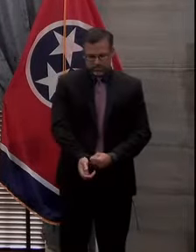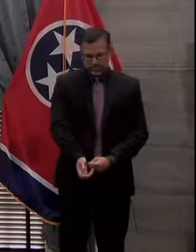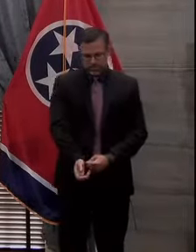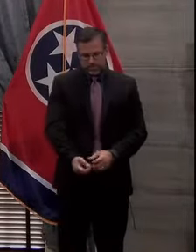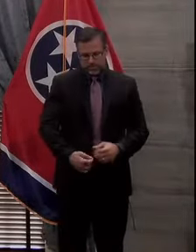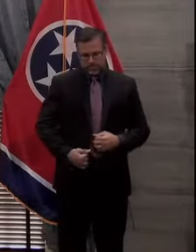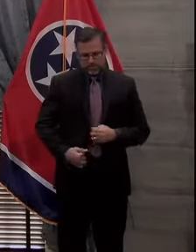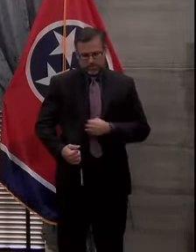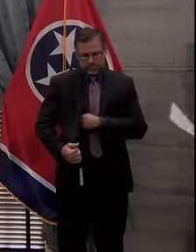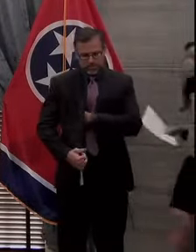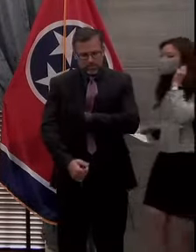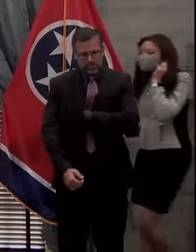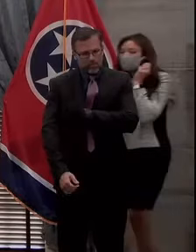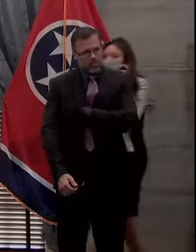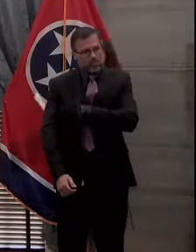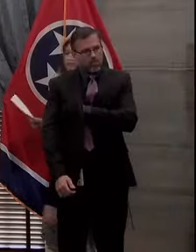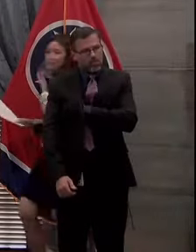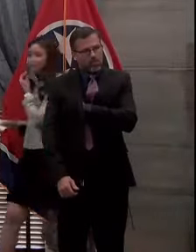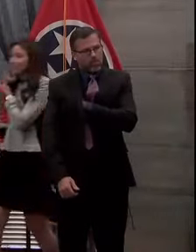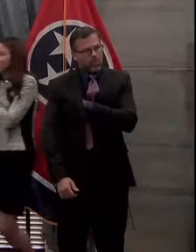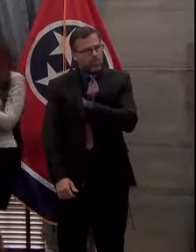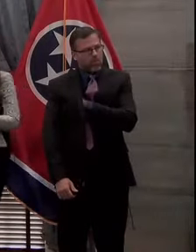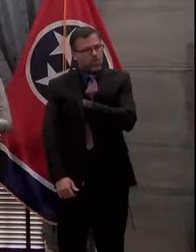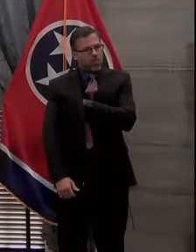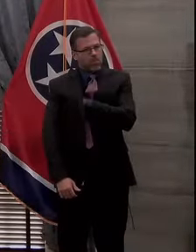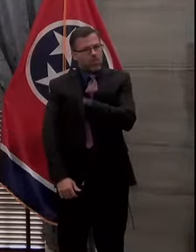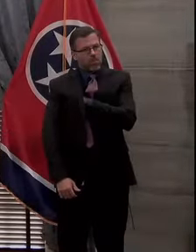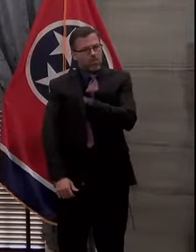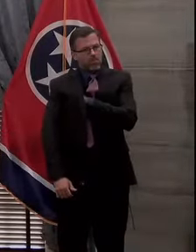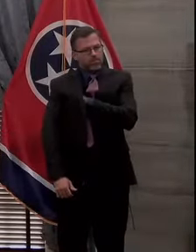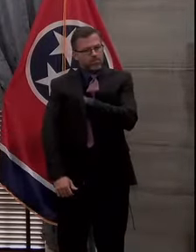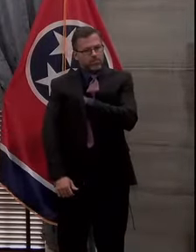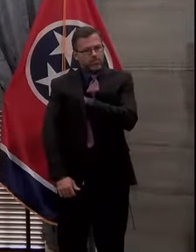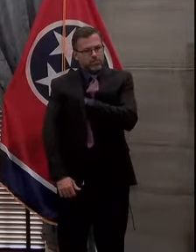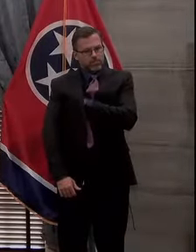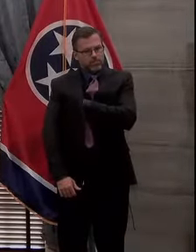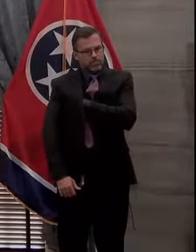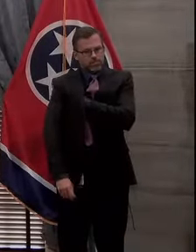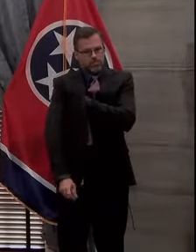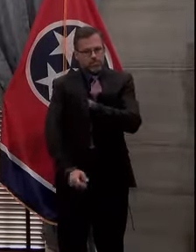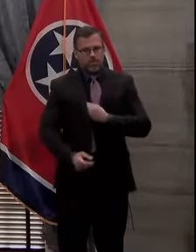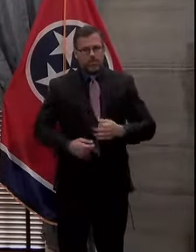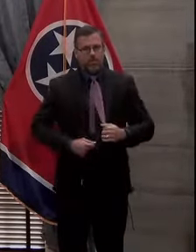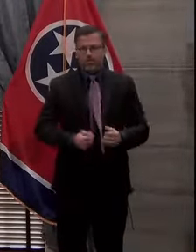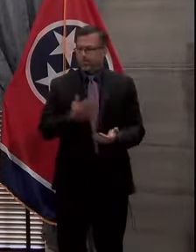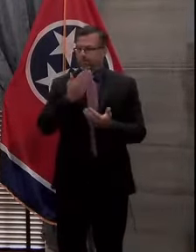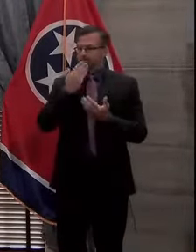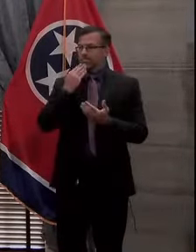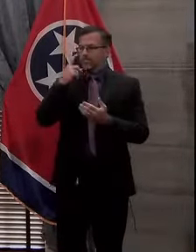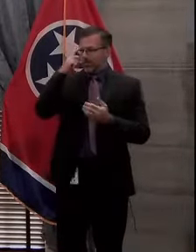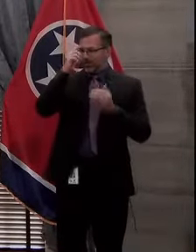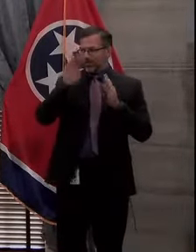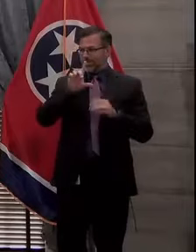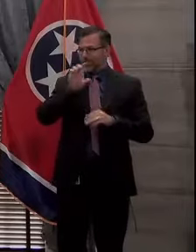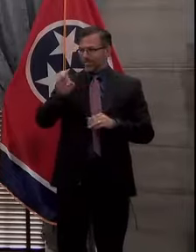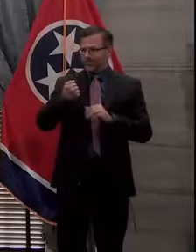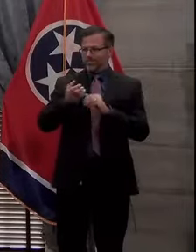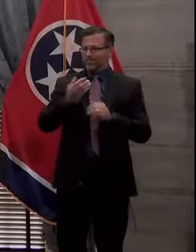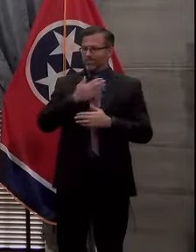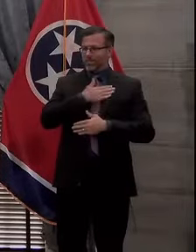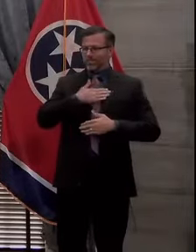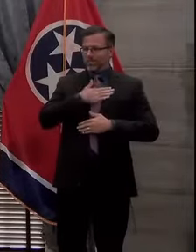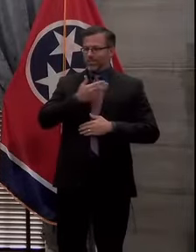Thank you. Thank you, Governor Lee. Appreciate the